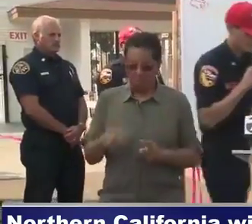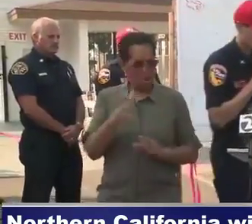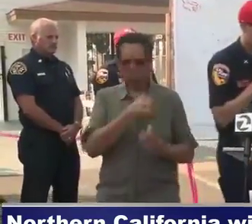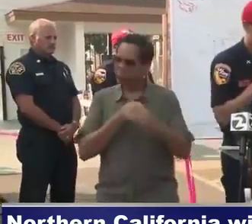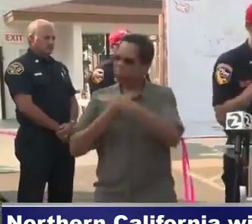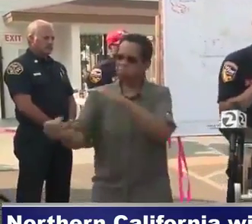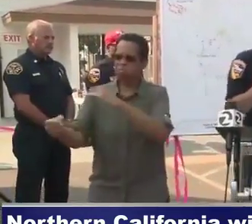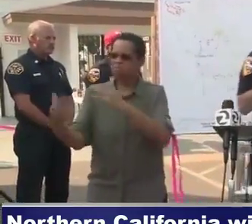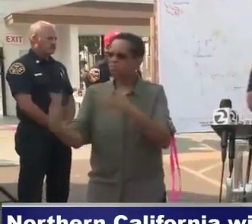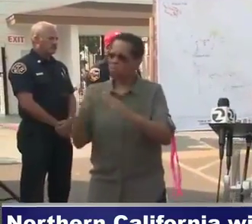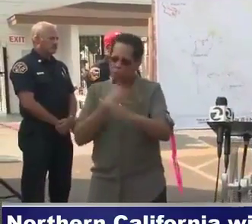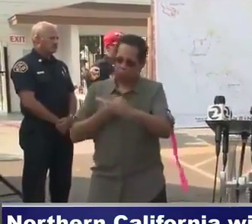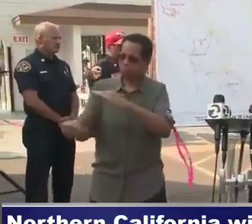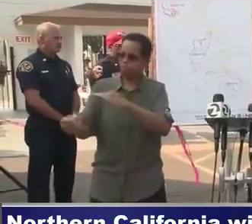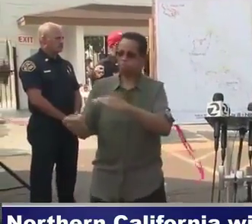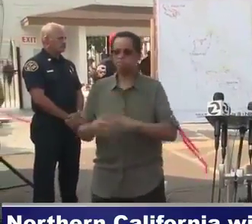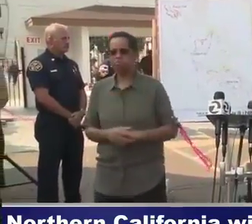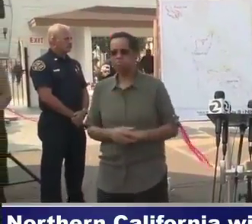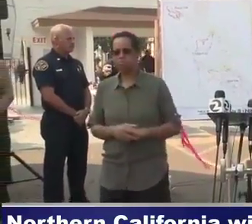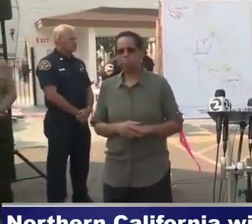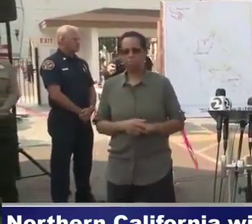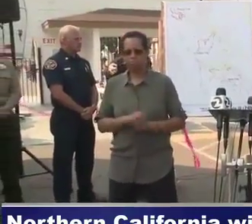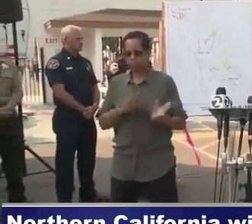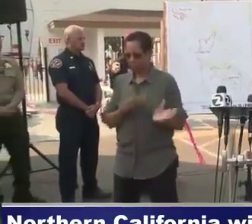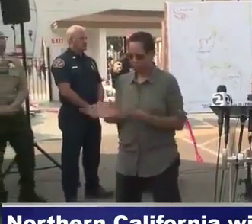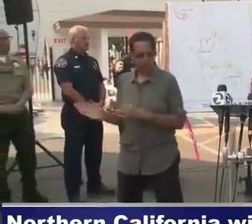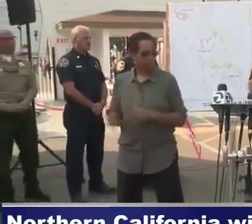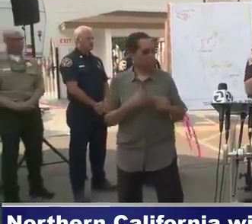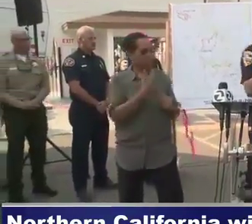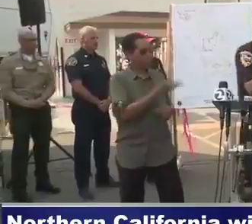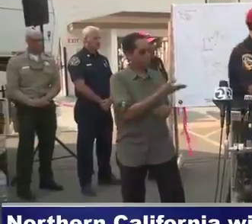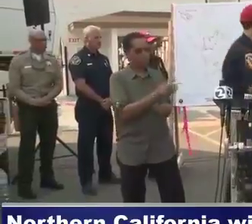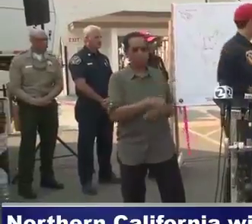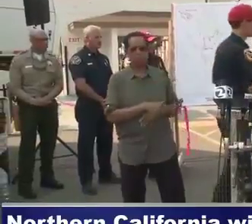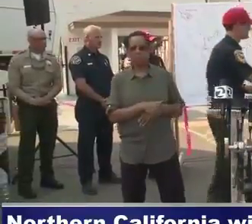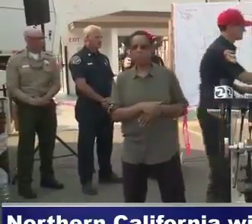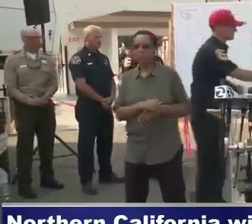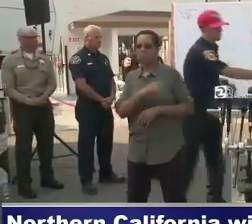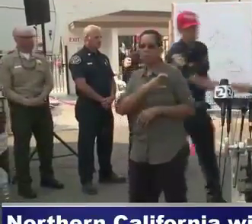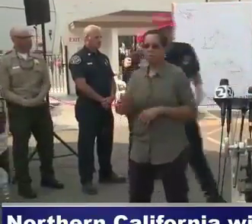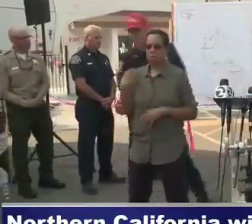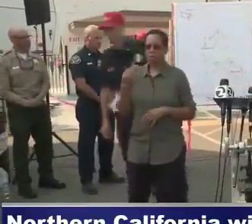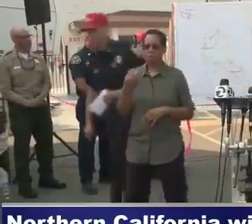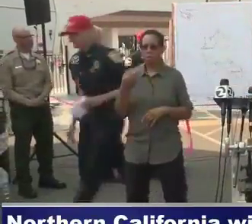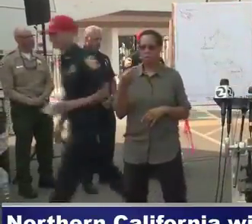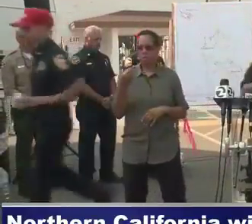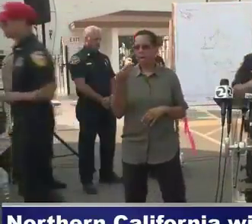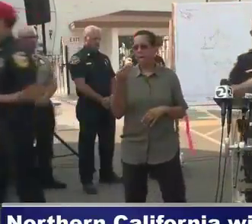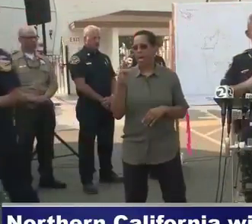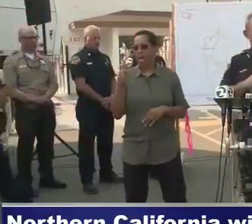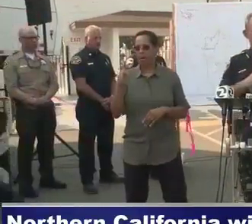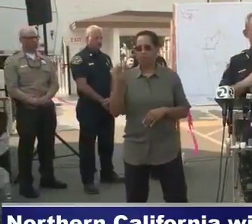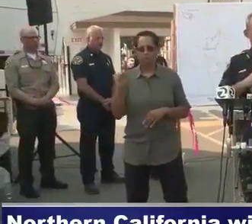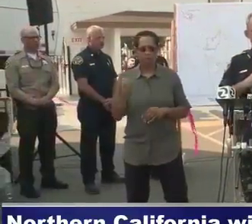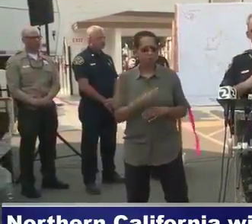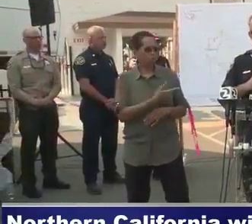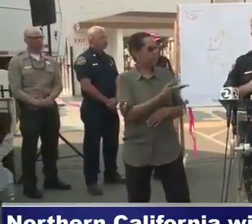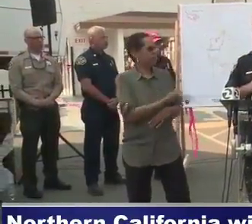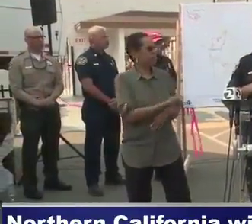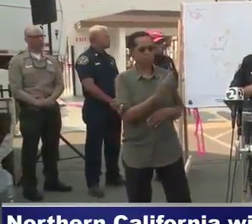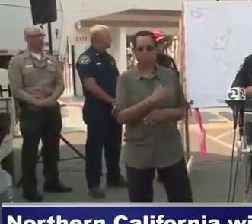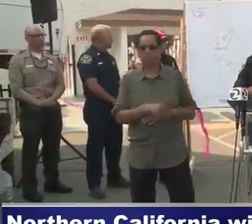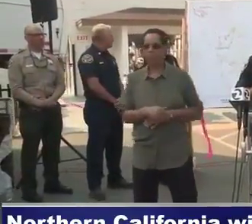Thank you very much. Next up, we have Santa Rosa Police Chief Hank Schroeder. Good afternoon, everyone. Chief of